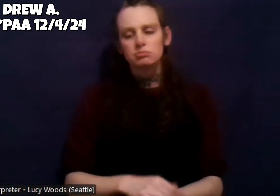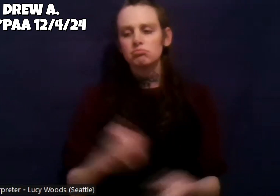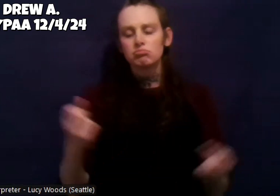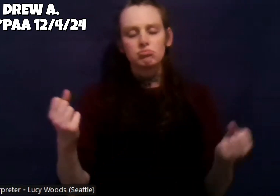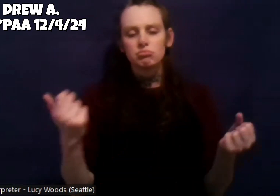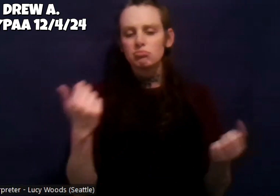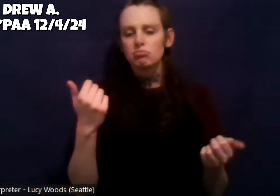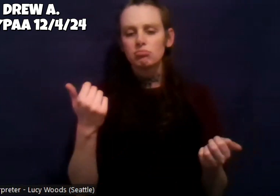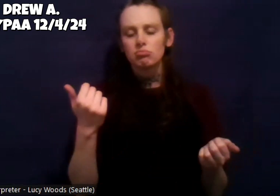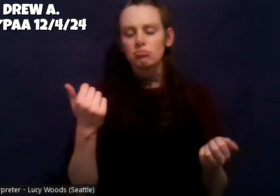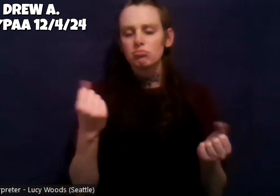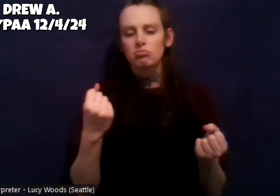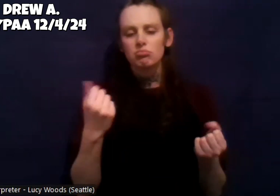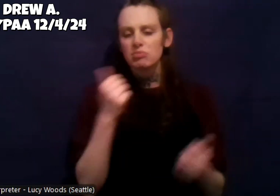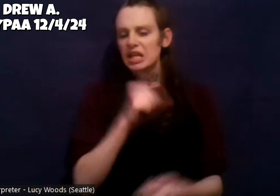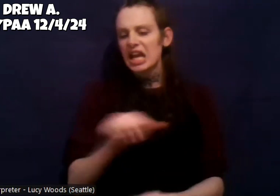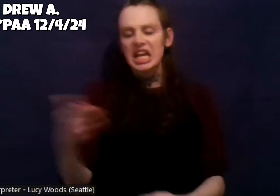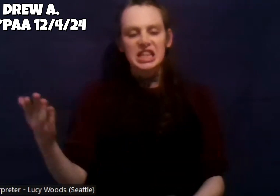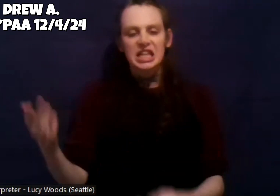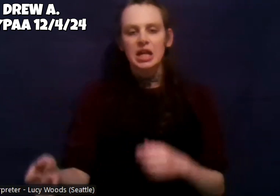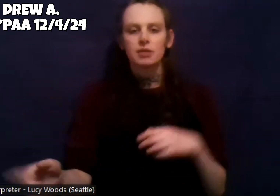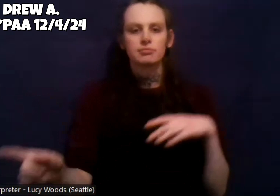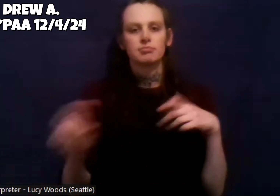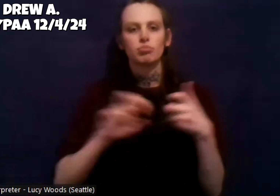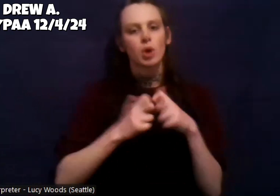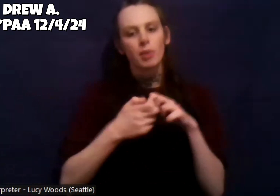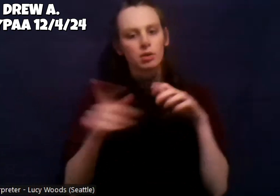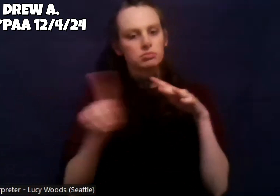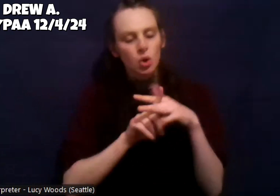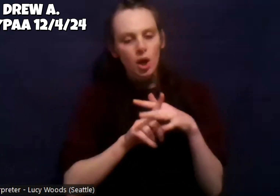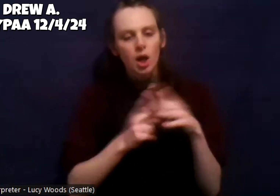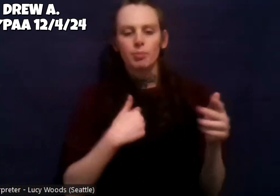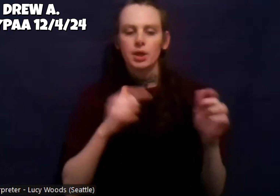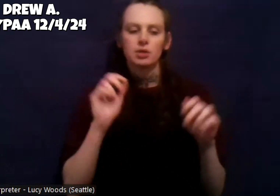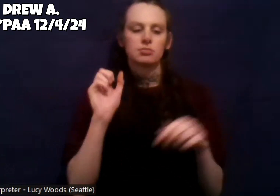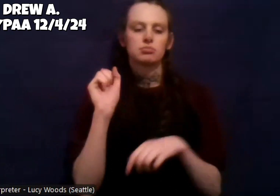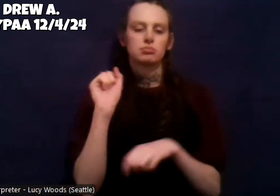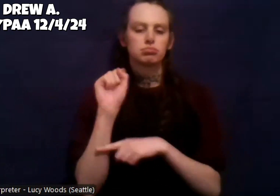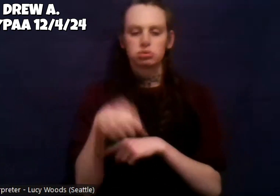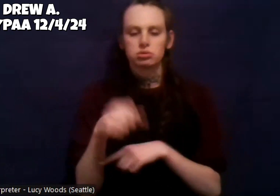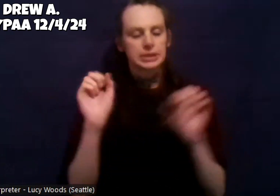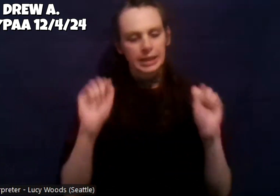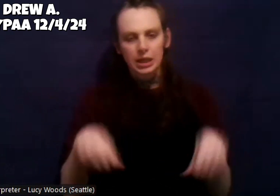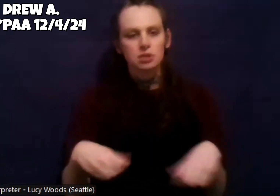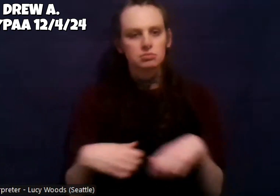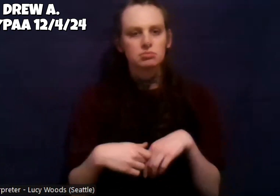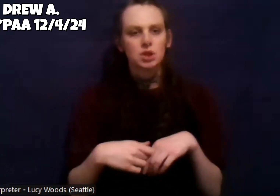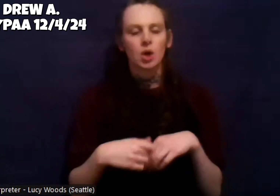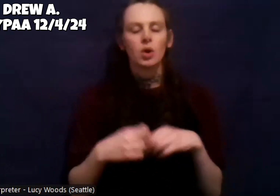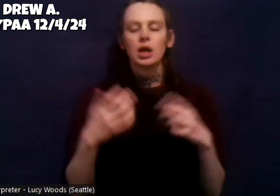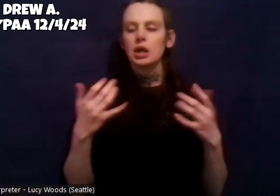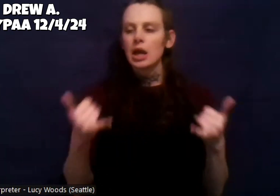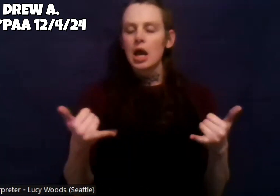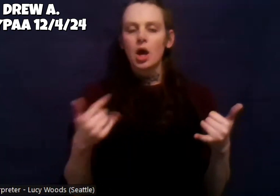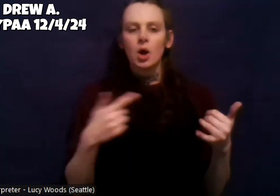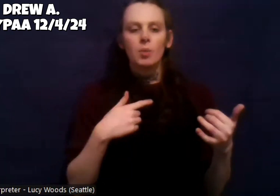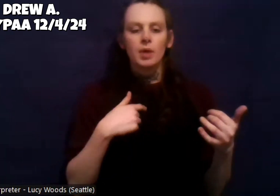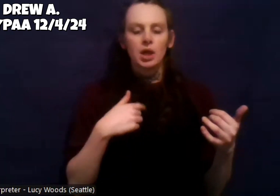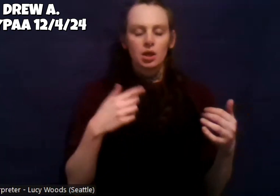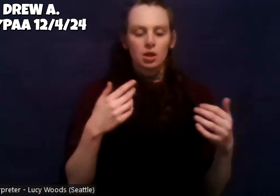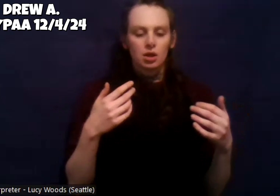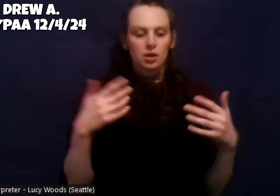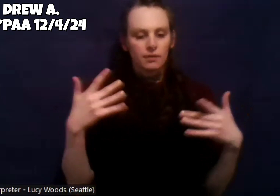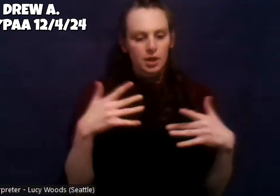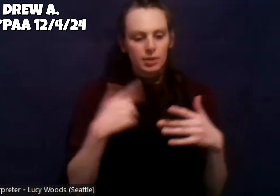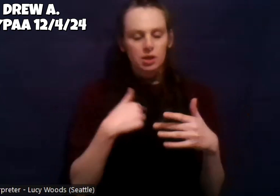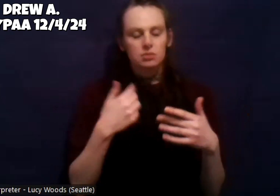really cool to like be free of that fear and that need to control. Sometimes I take it